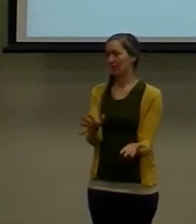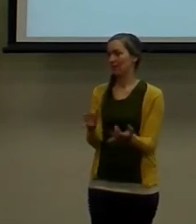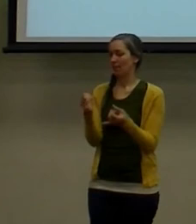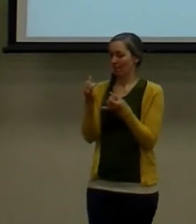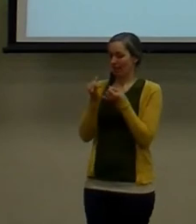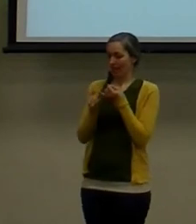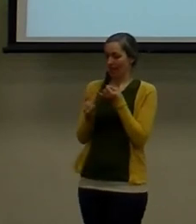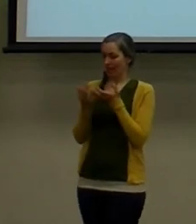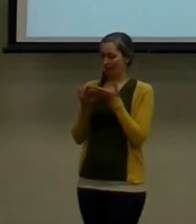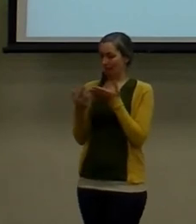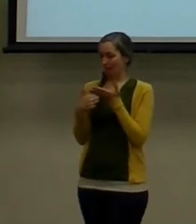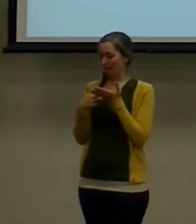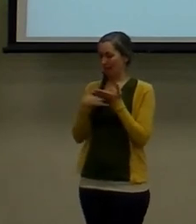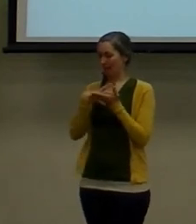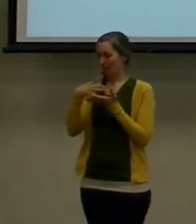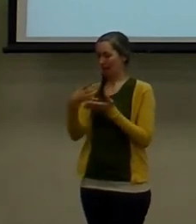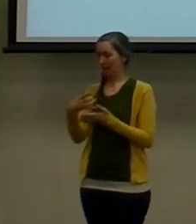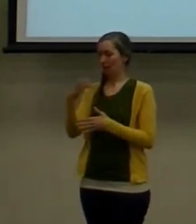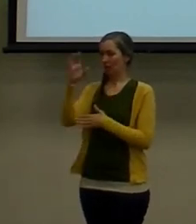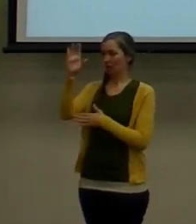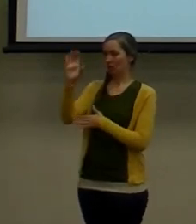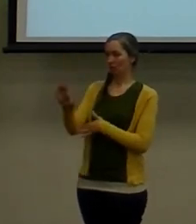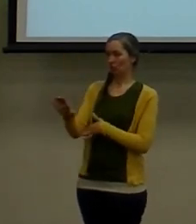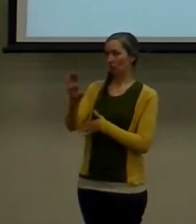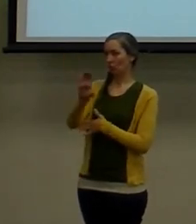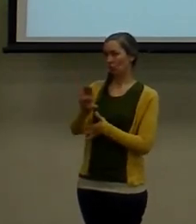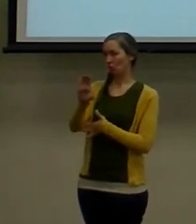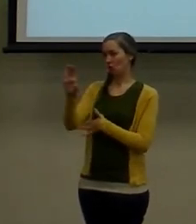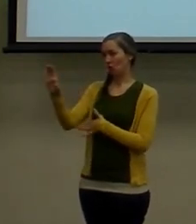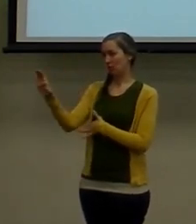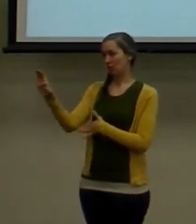cross. The cross.